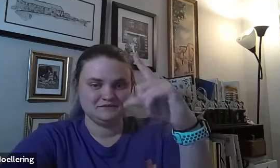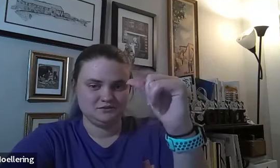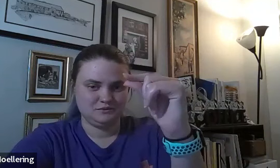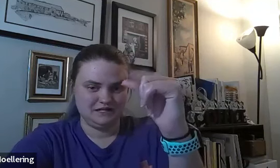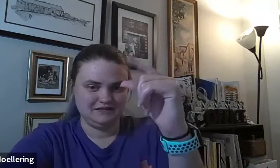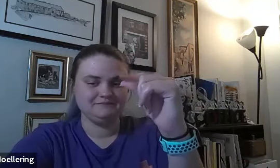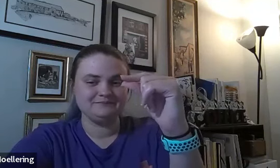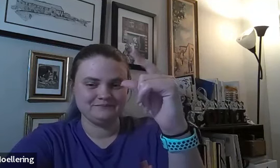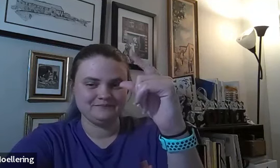20.